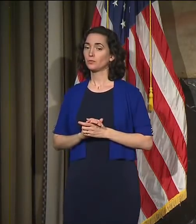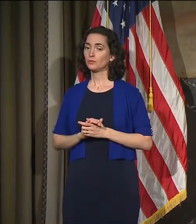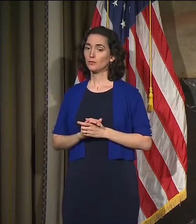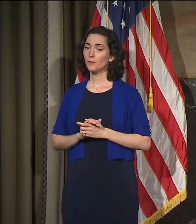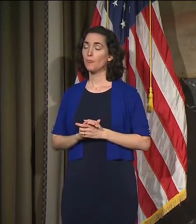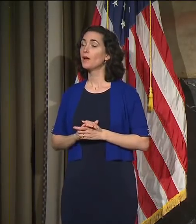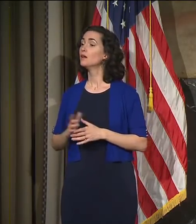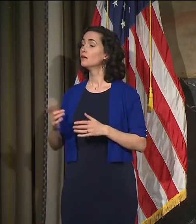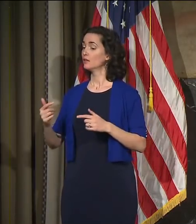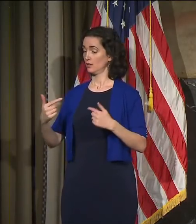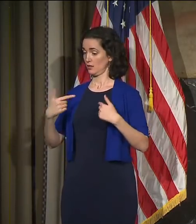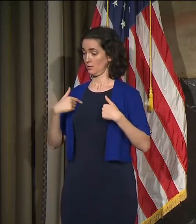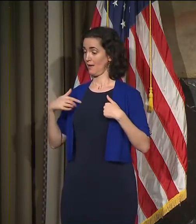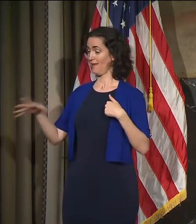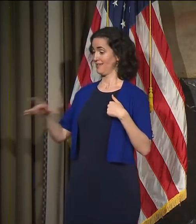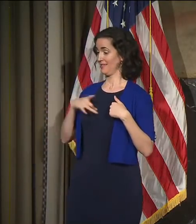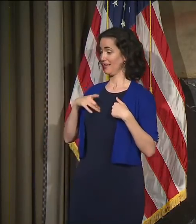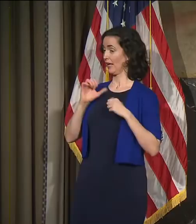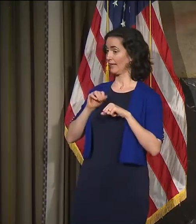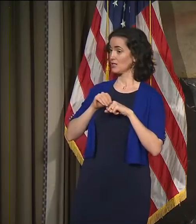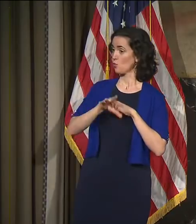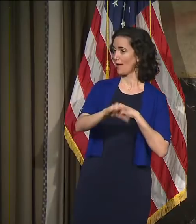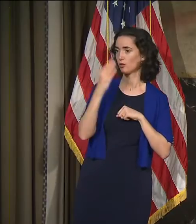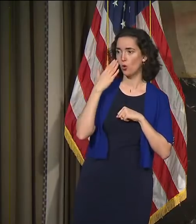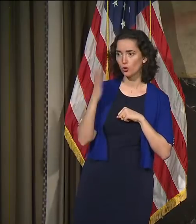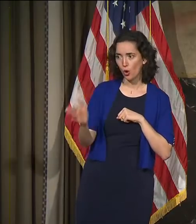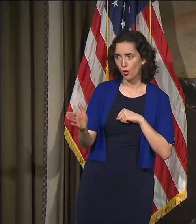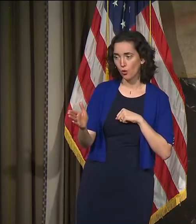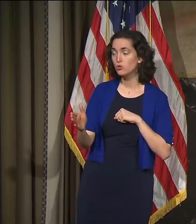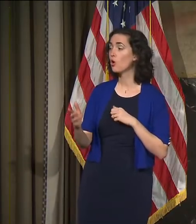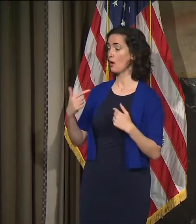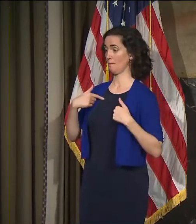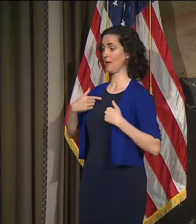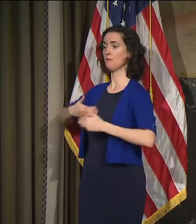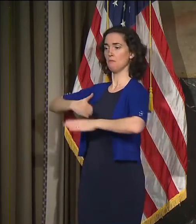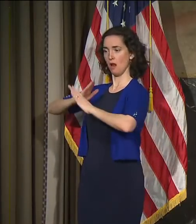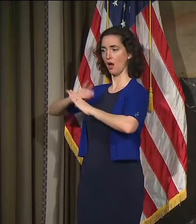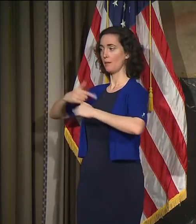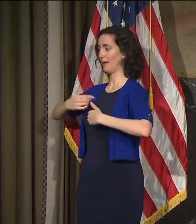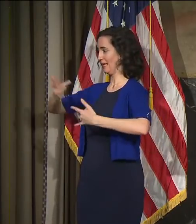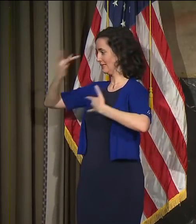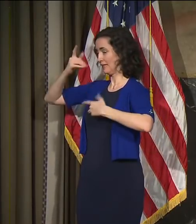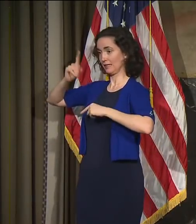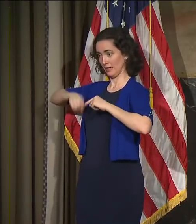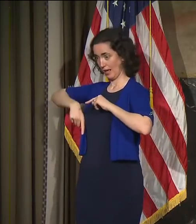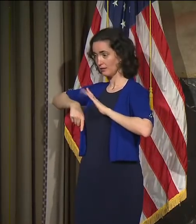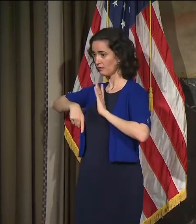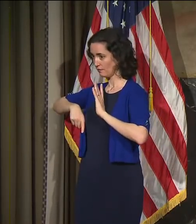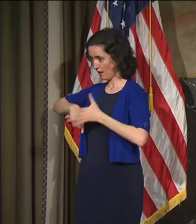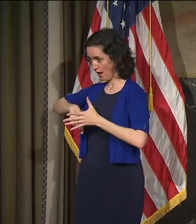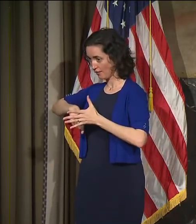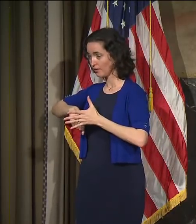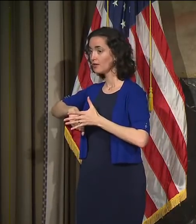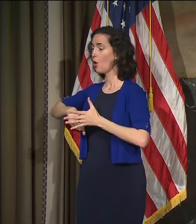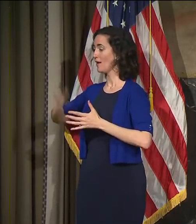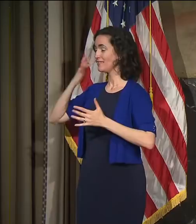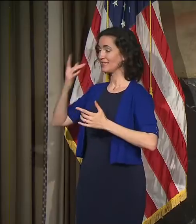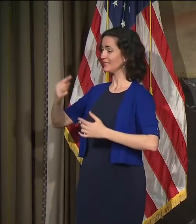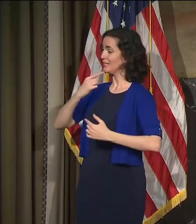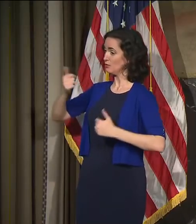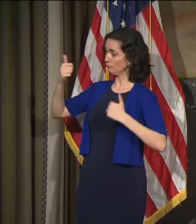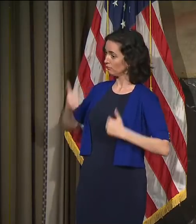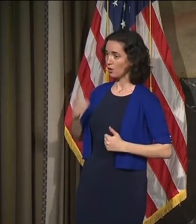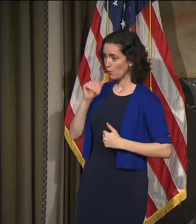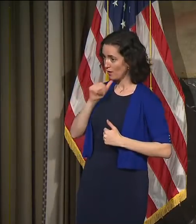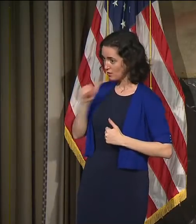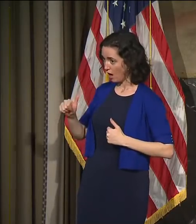being contagious. And those are 2 different things, and I know that's hard to understand. And so for some period of time, we're going to